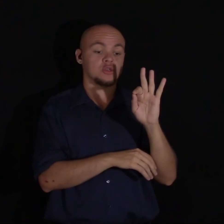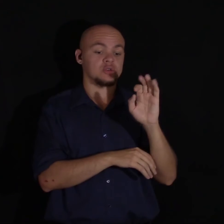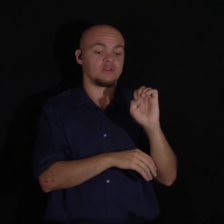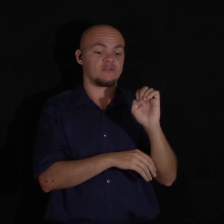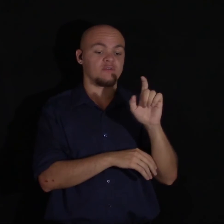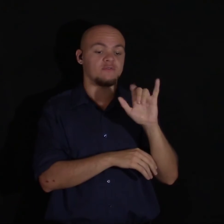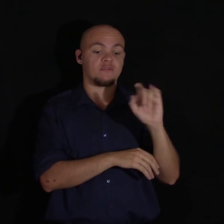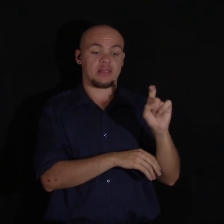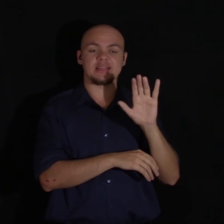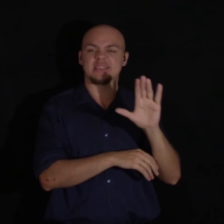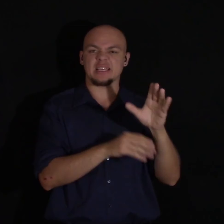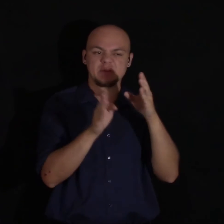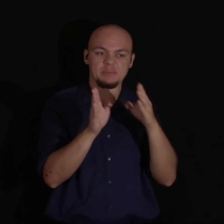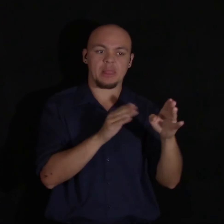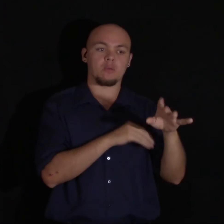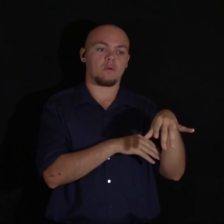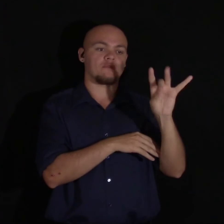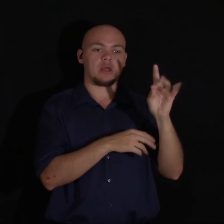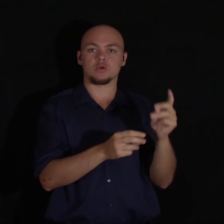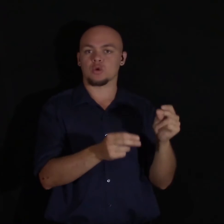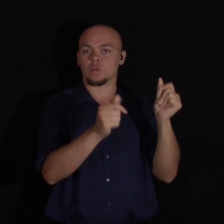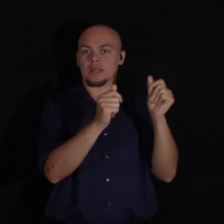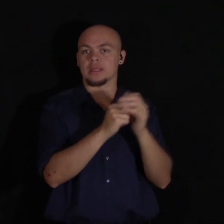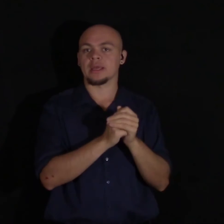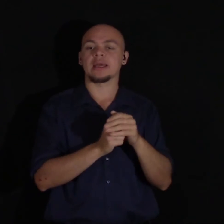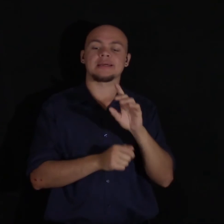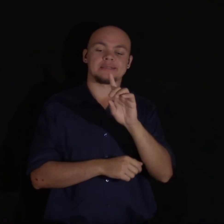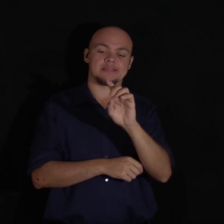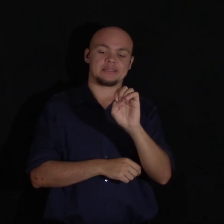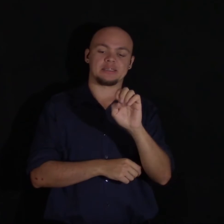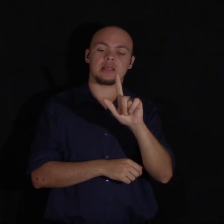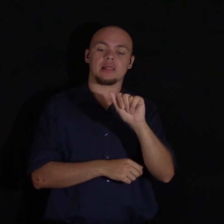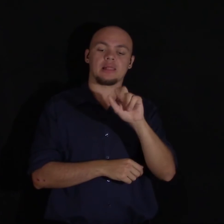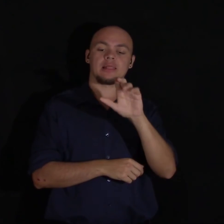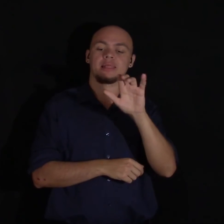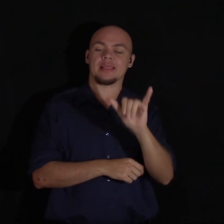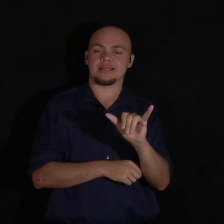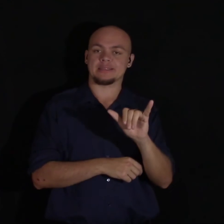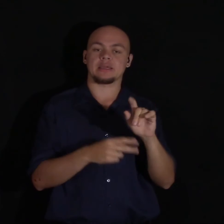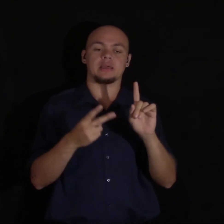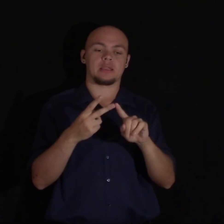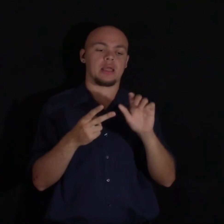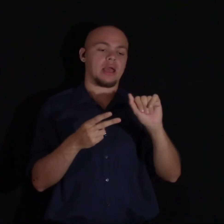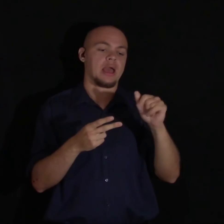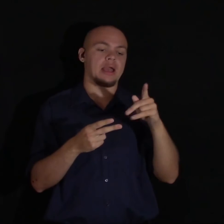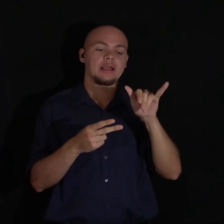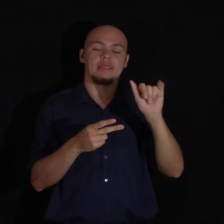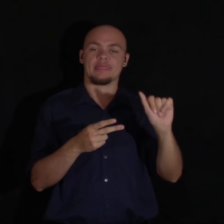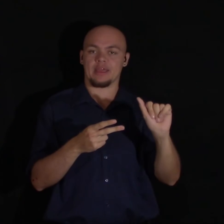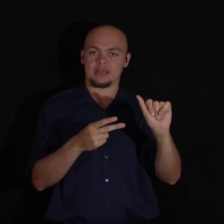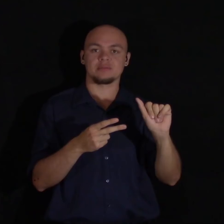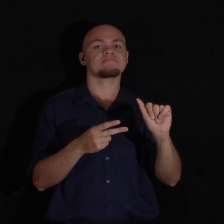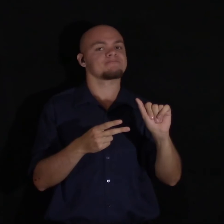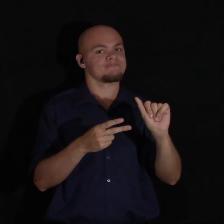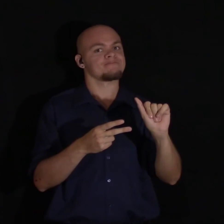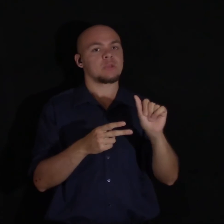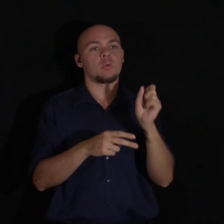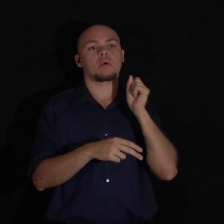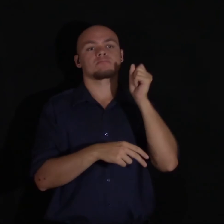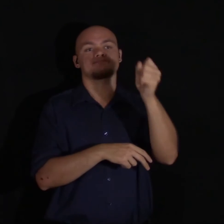discovered, and de Lacy and Agatha were thrown into prison. The news reached Felix and roused him from his dream